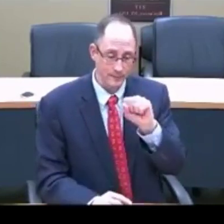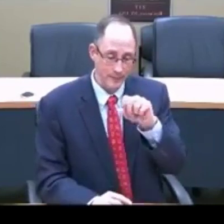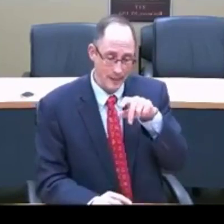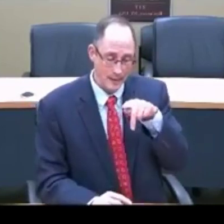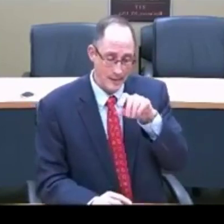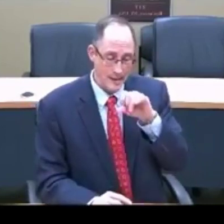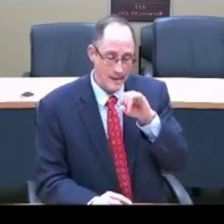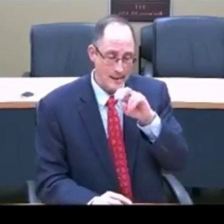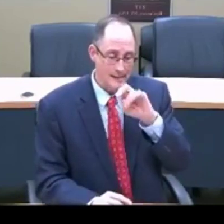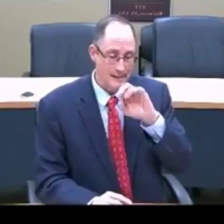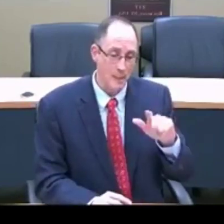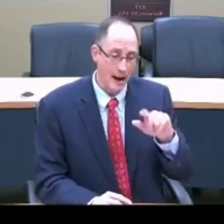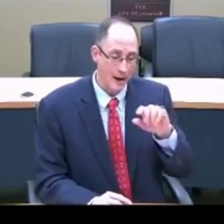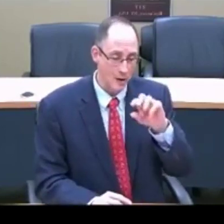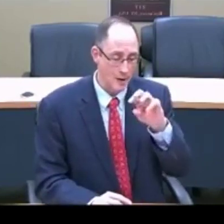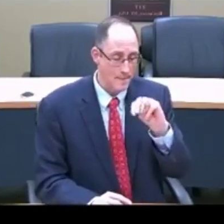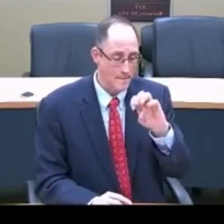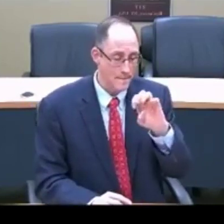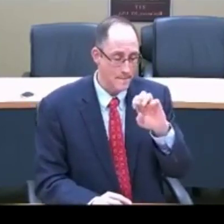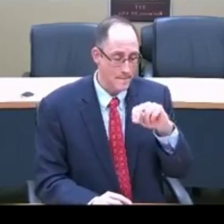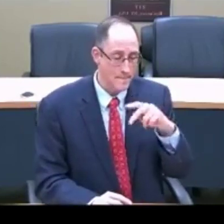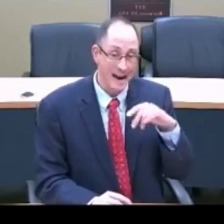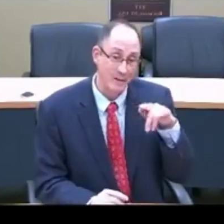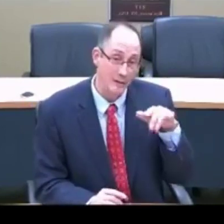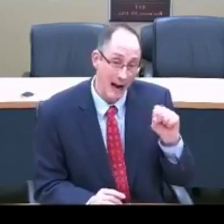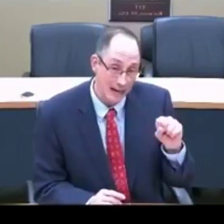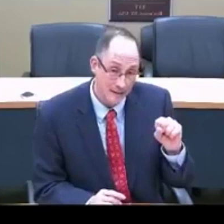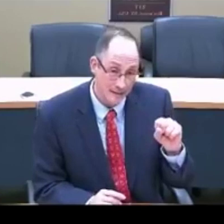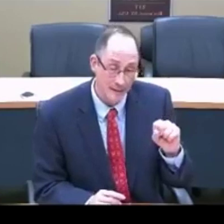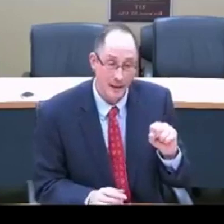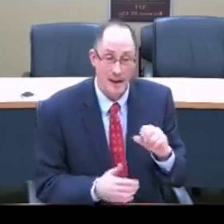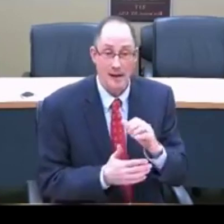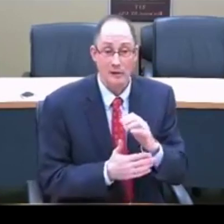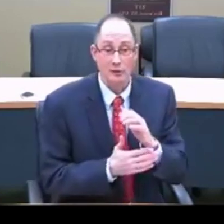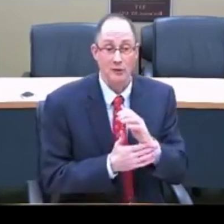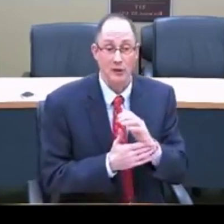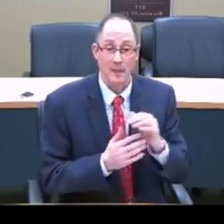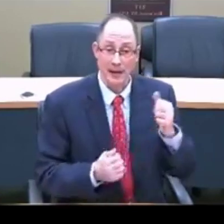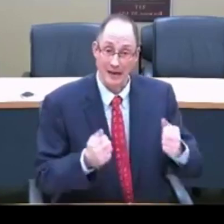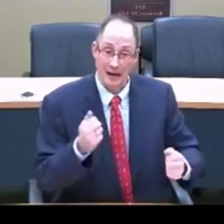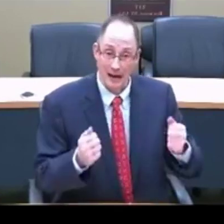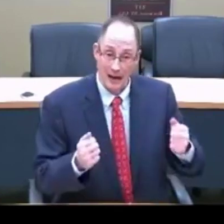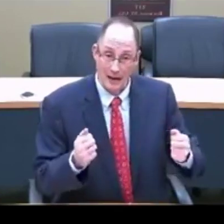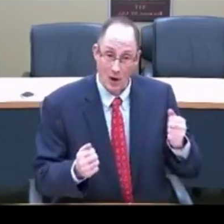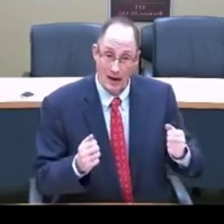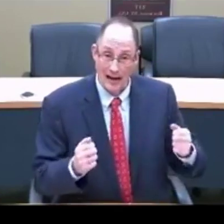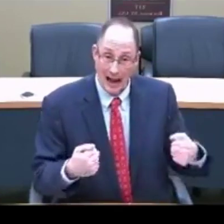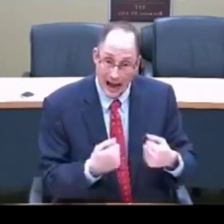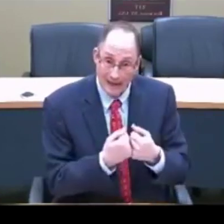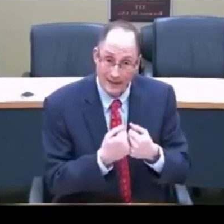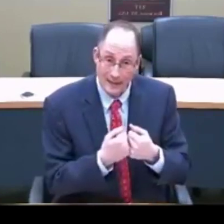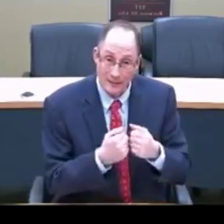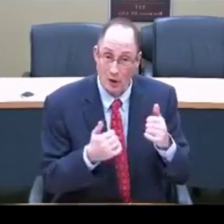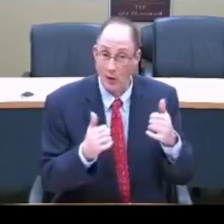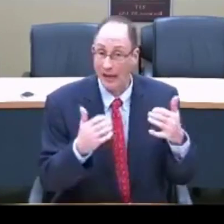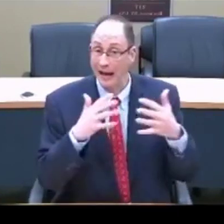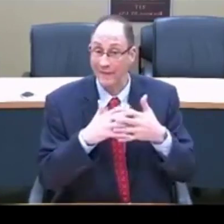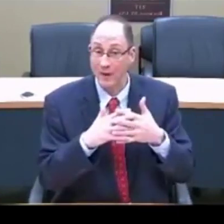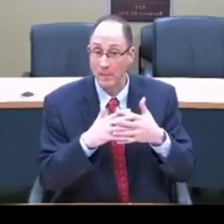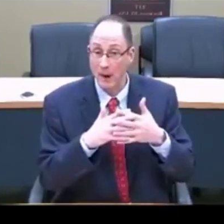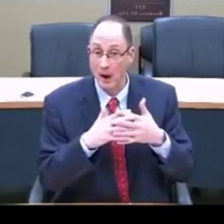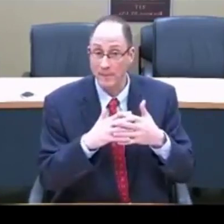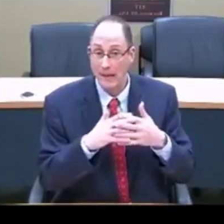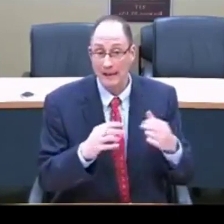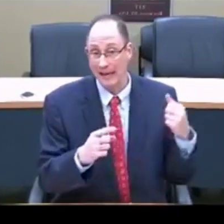spinal meningitis. Some get in an accident, you know, like playing